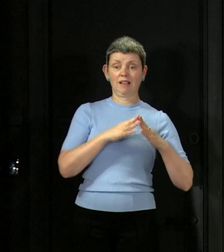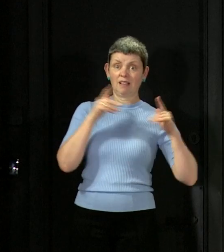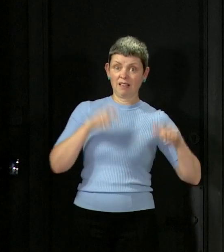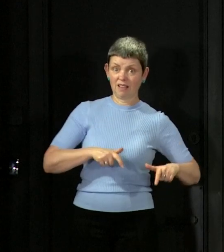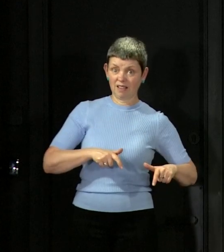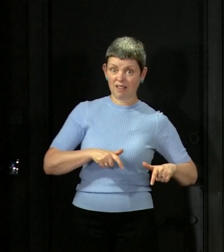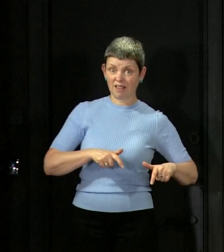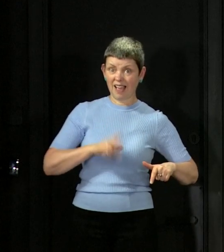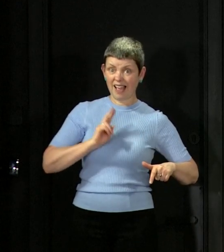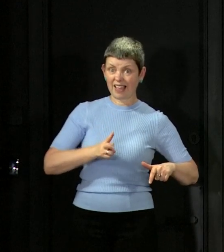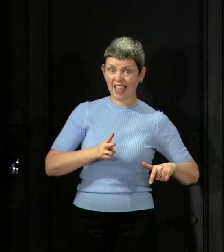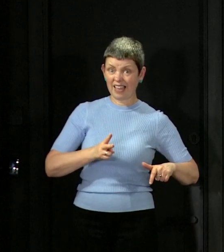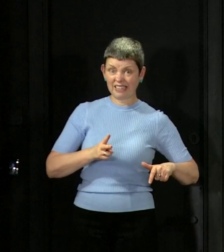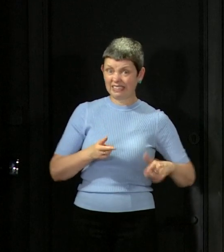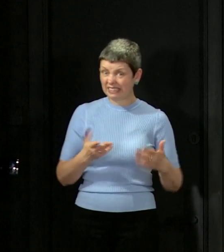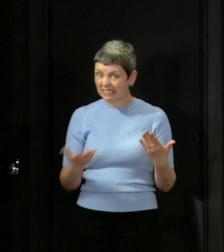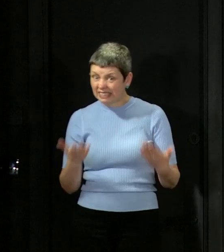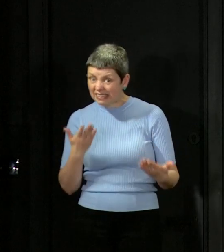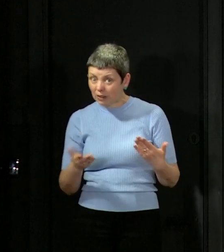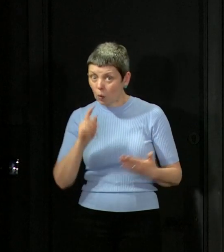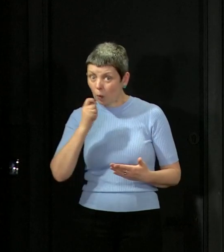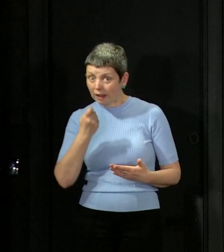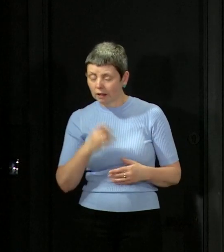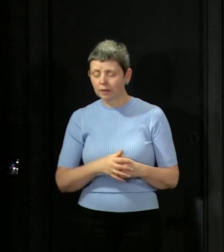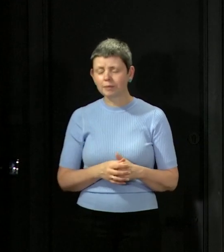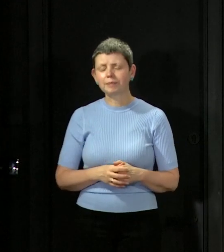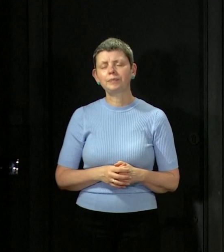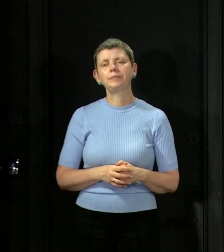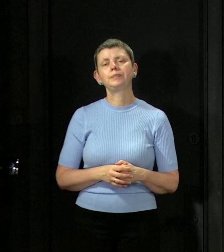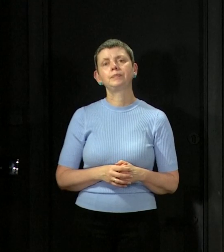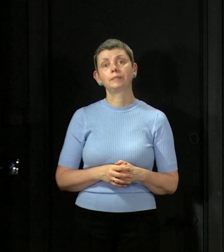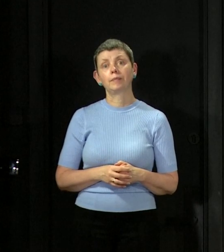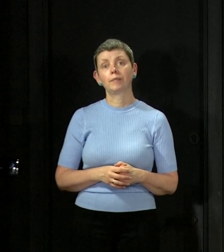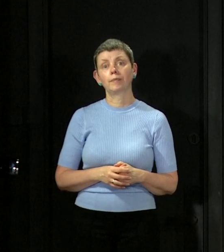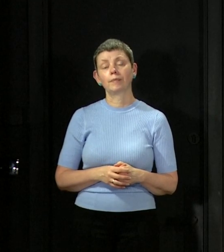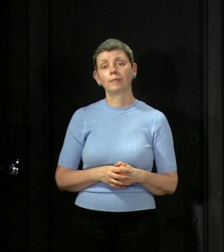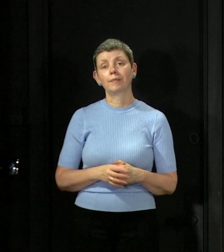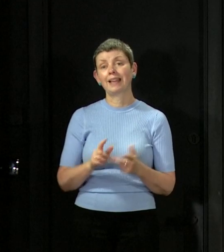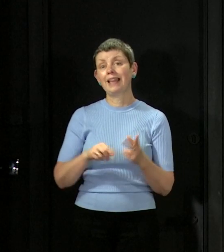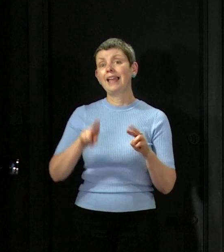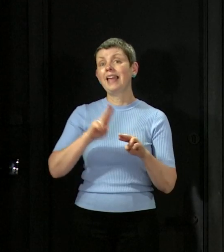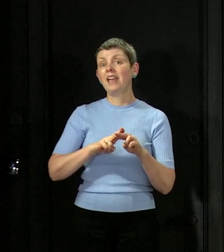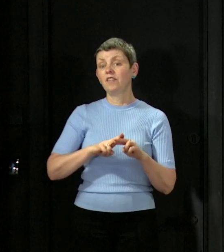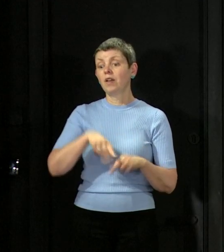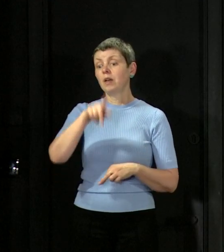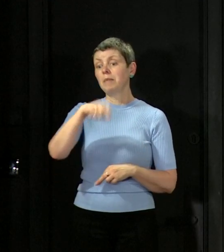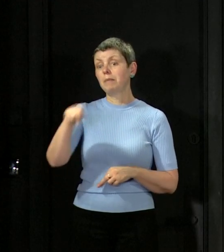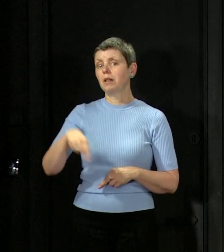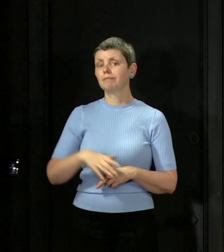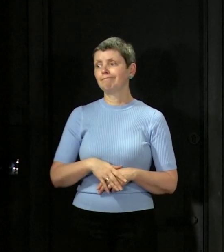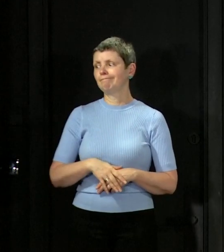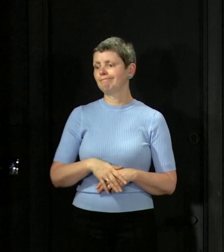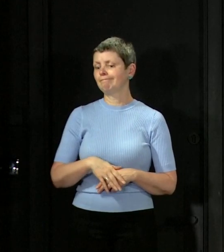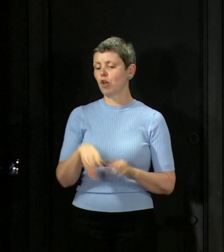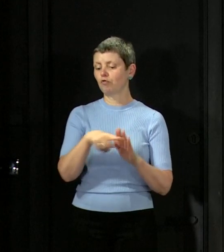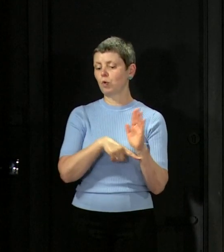of lockdown again? If people don't stick by the rules and act in a way that